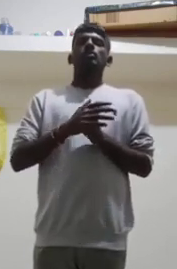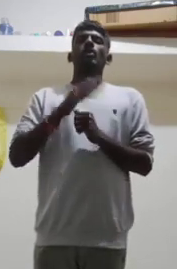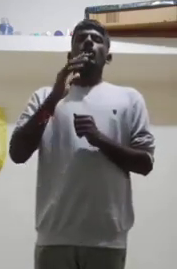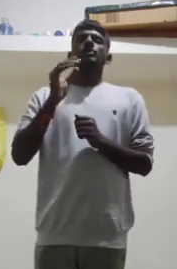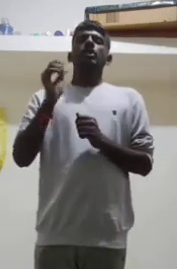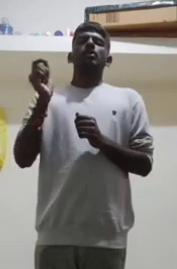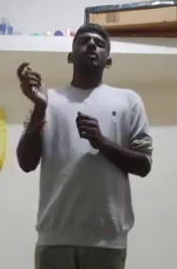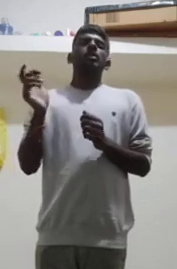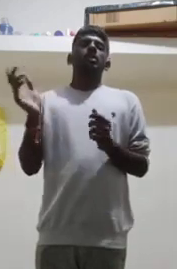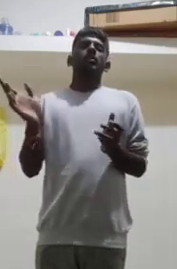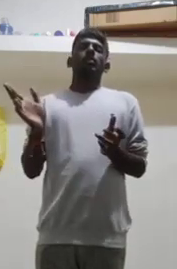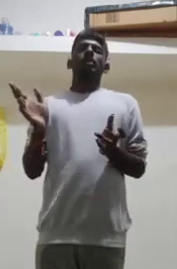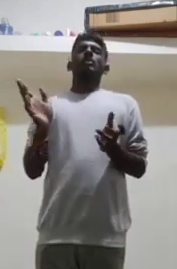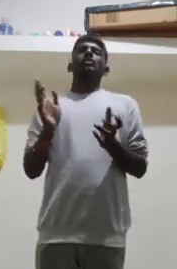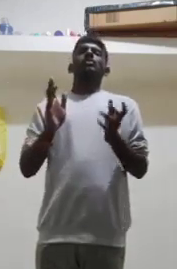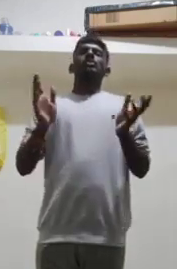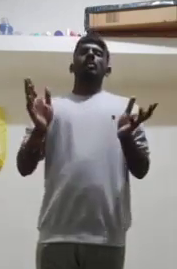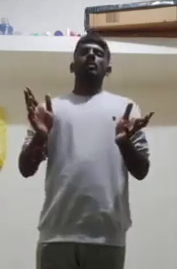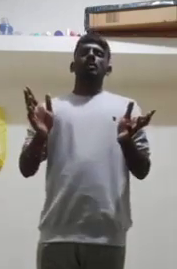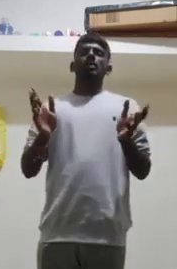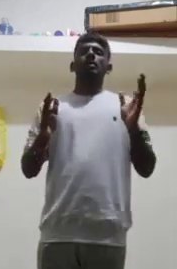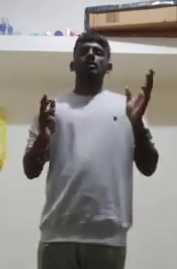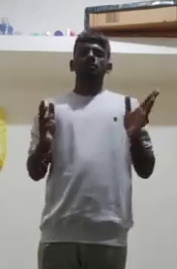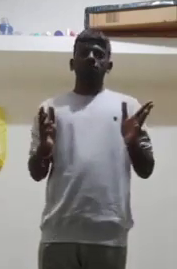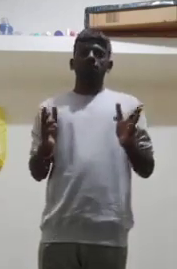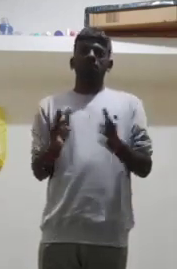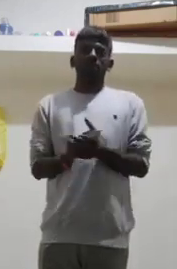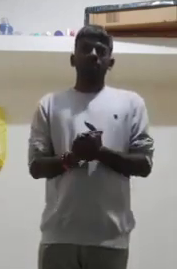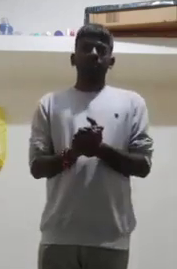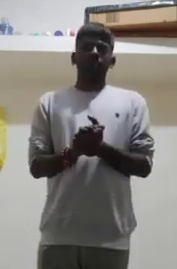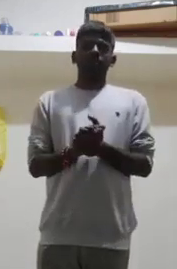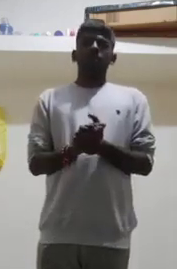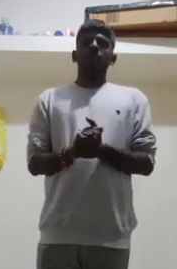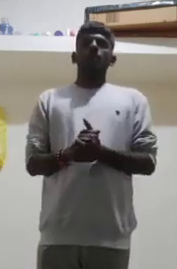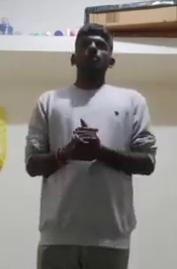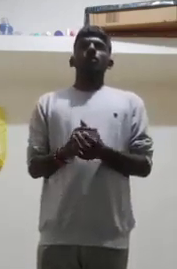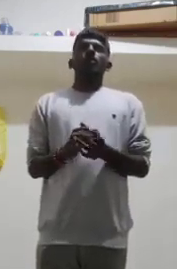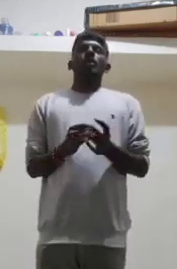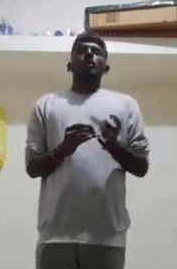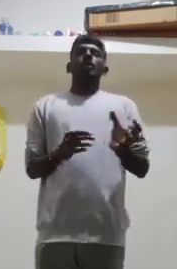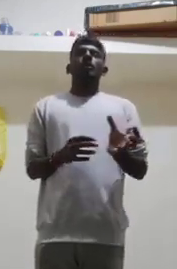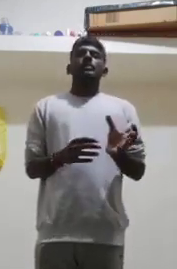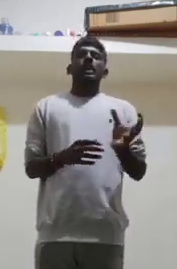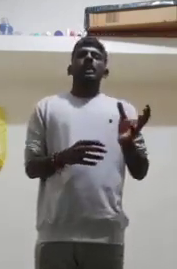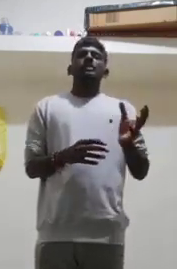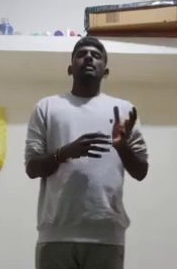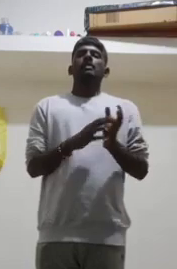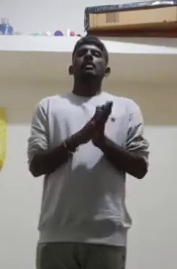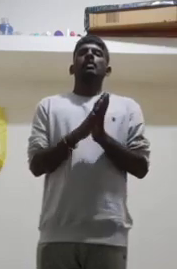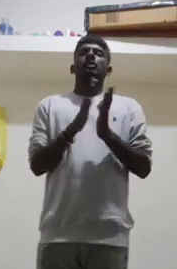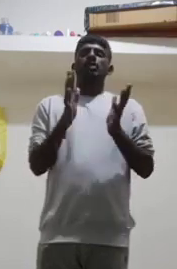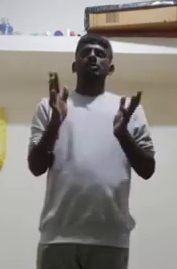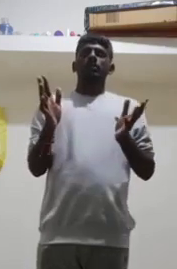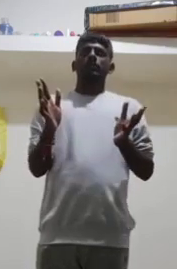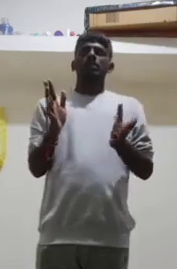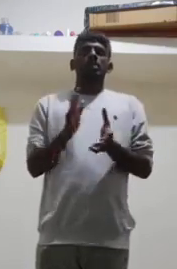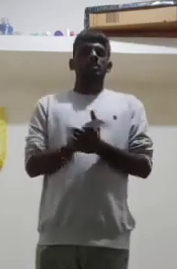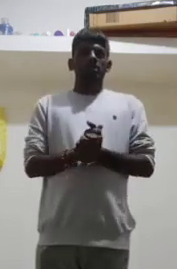use object oriented programming to solve the issues. Okay, so OOPS has lots of features in